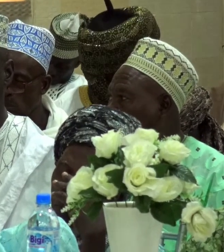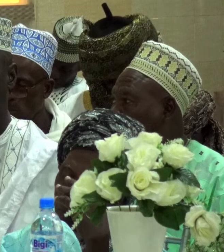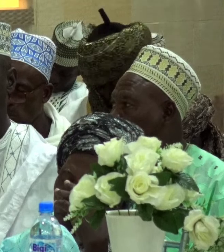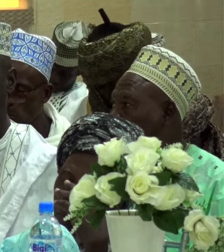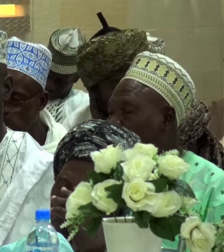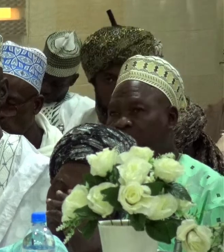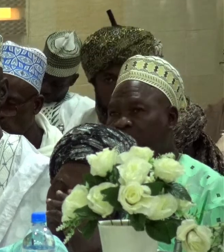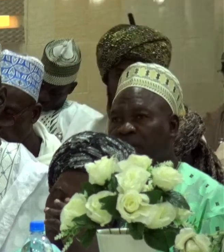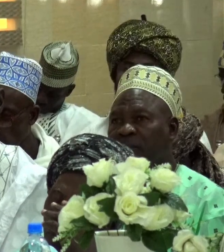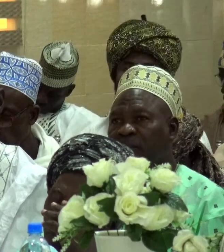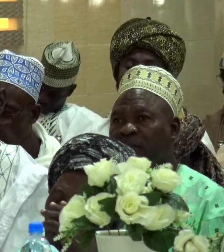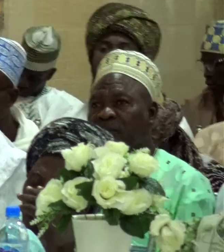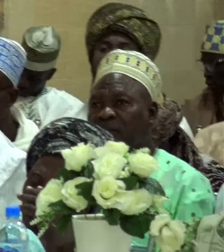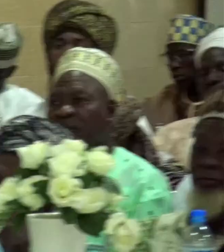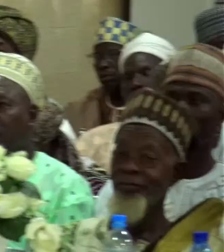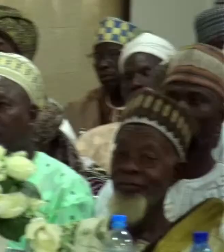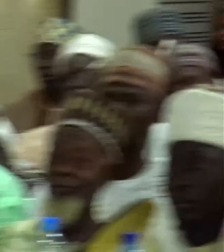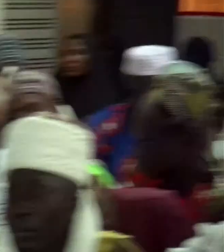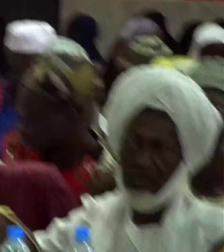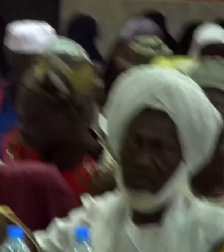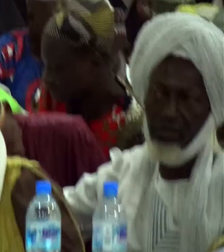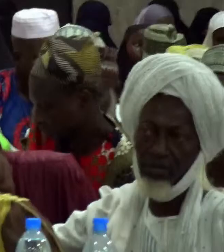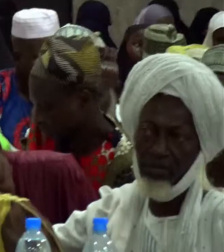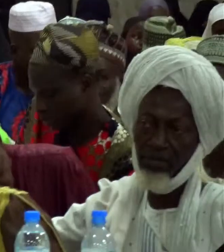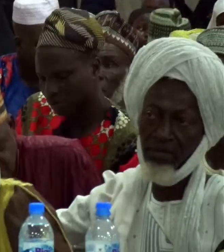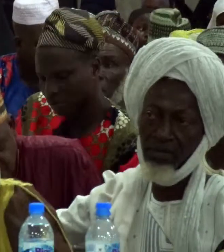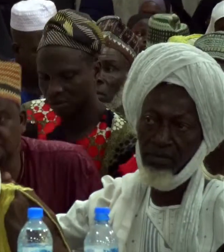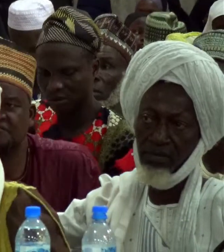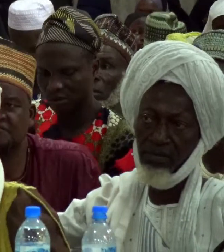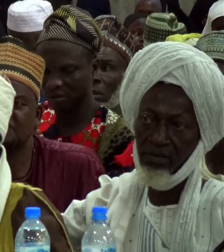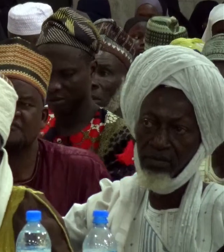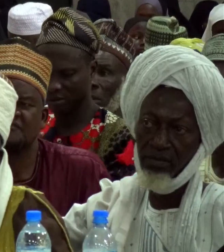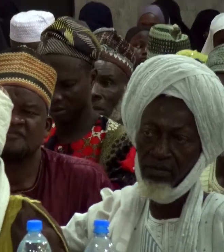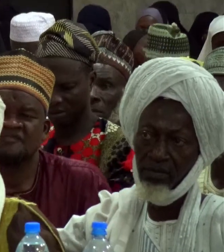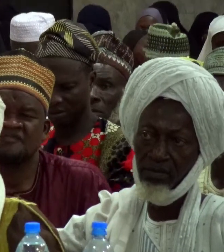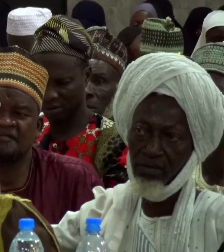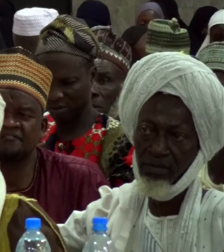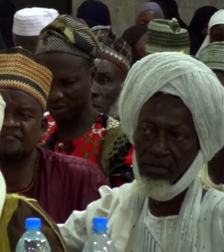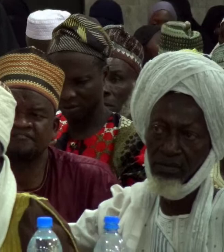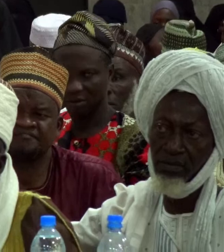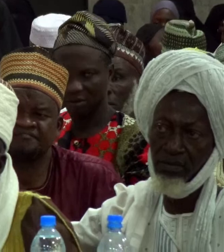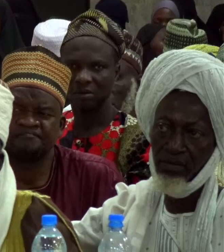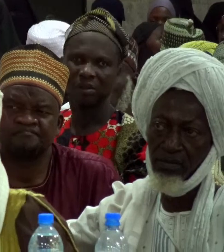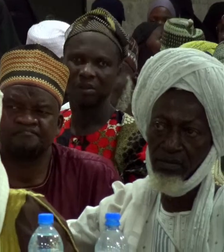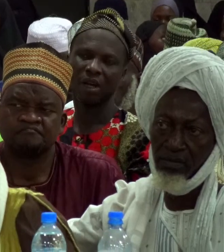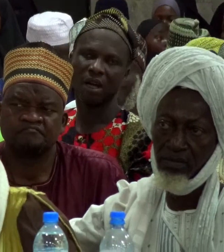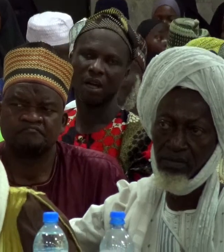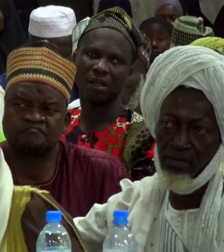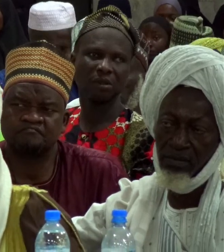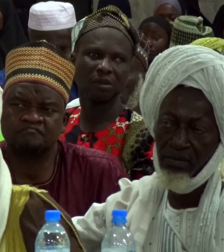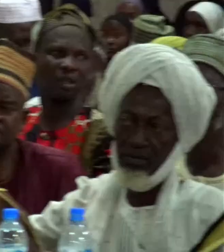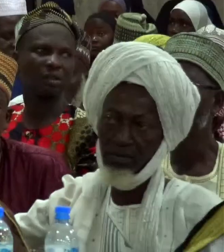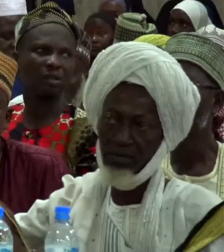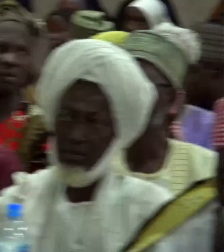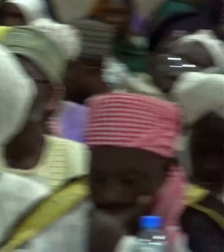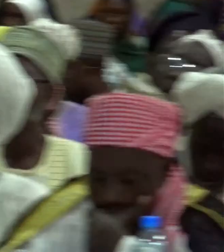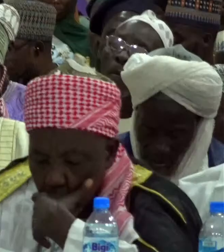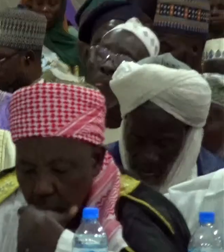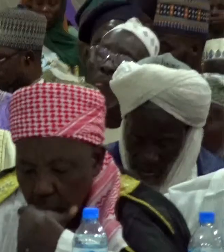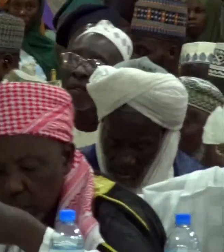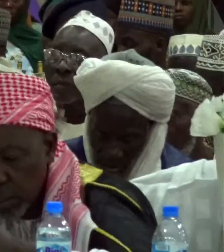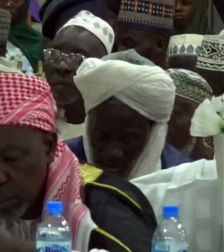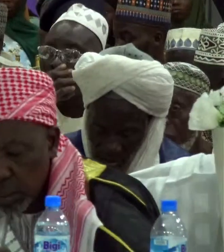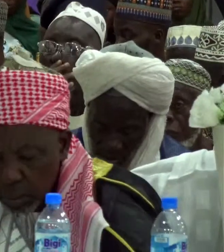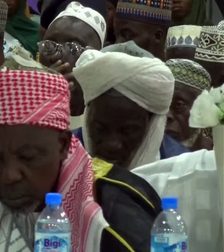toko aladina amanu wa kini wa amilu salihat. And that is to tell you the importance of your character. That you must not be found